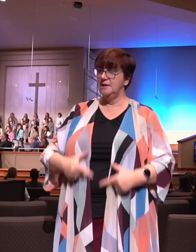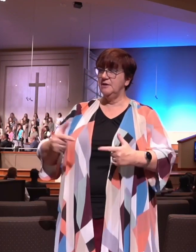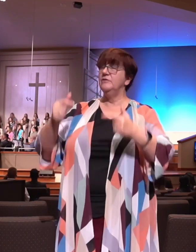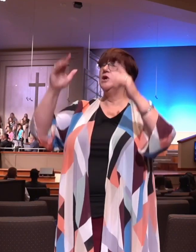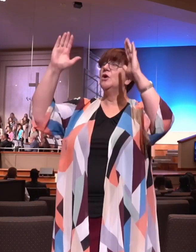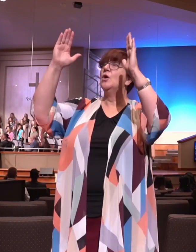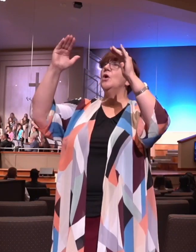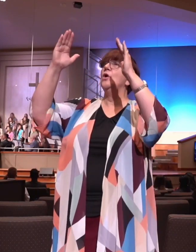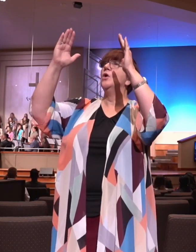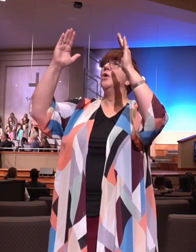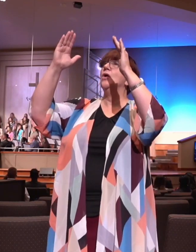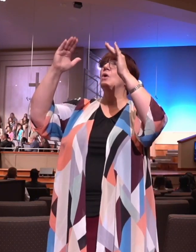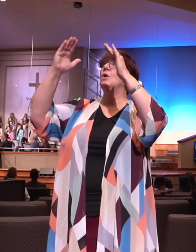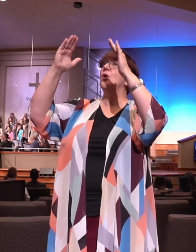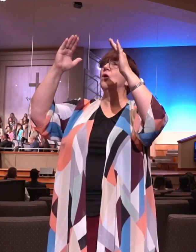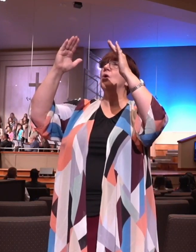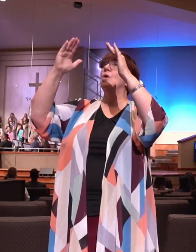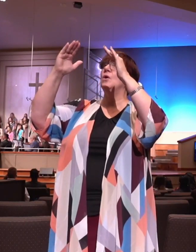hope.